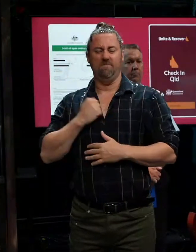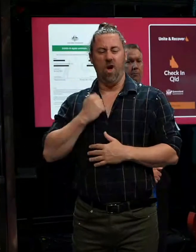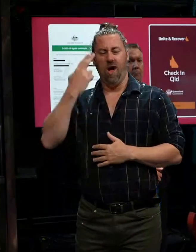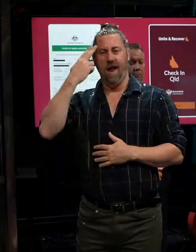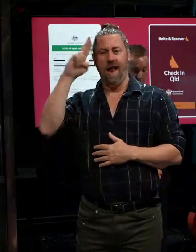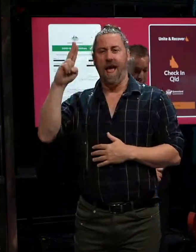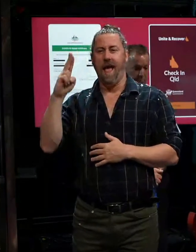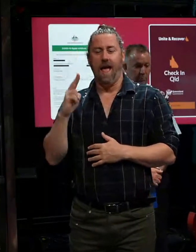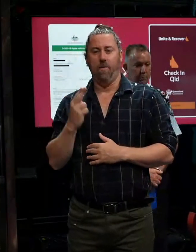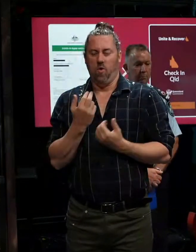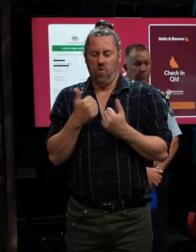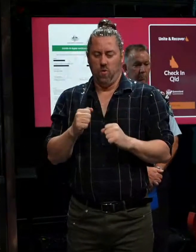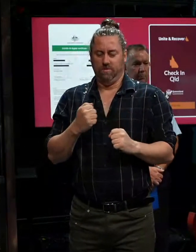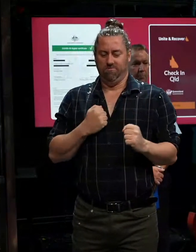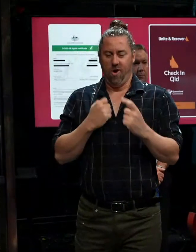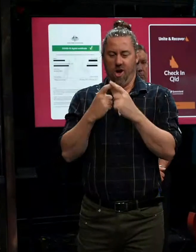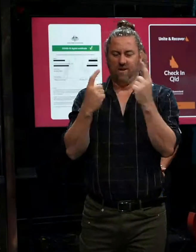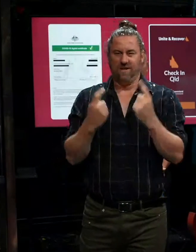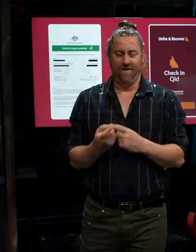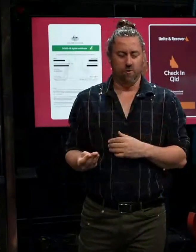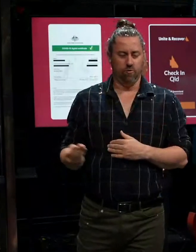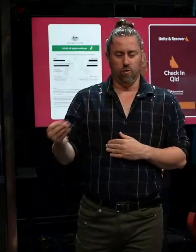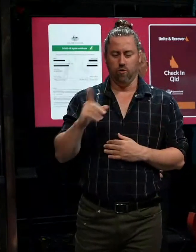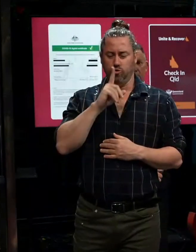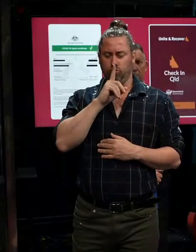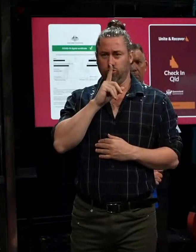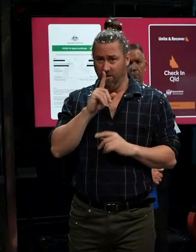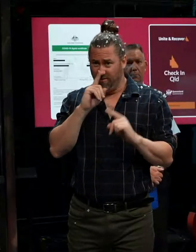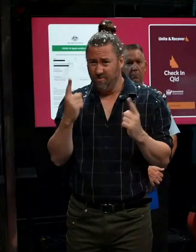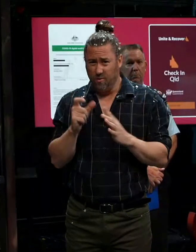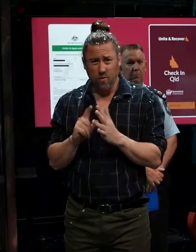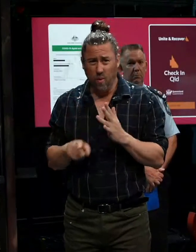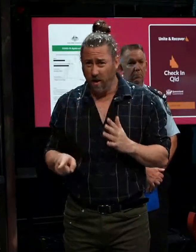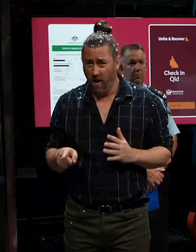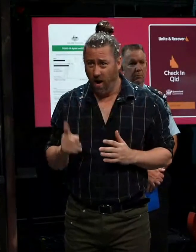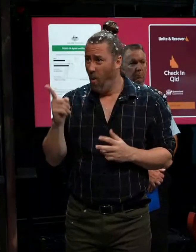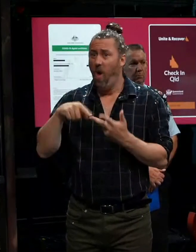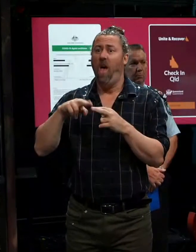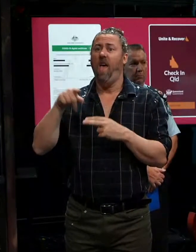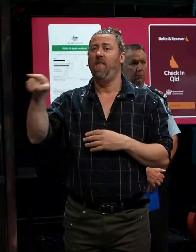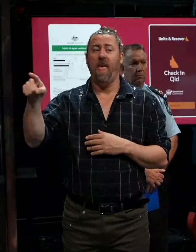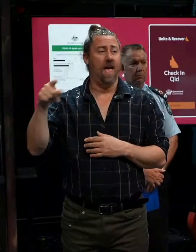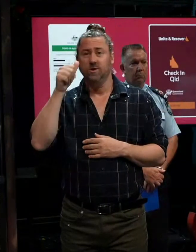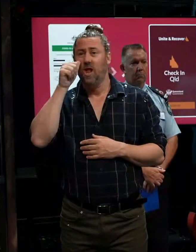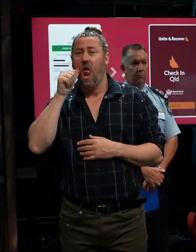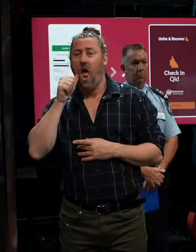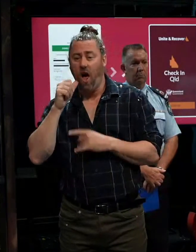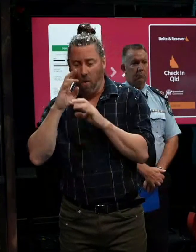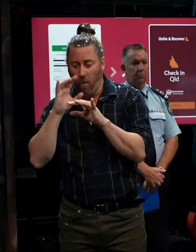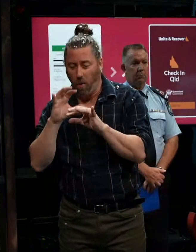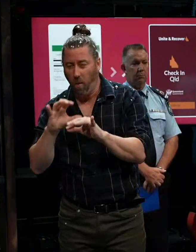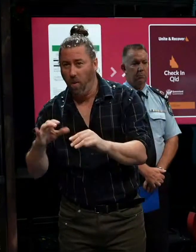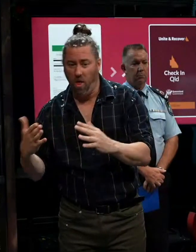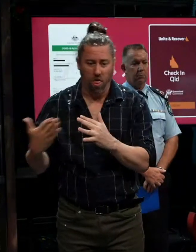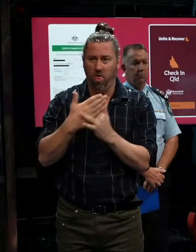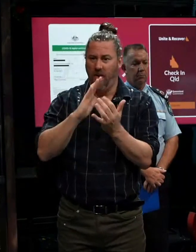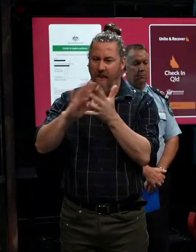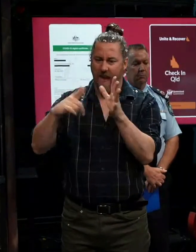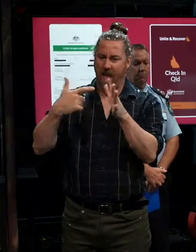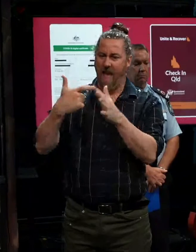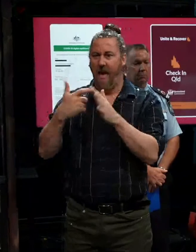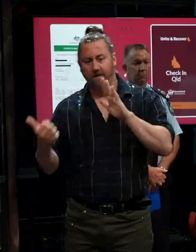You are exposing yourself to all kinds of other vulnerabilities if you start giving away those private details. And as I